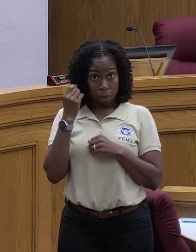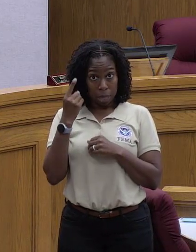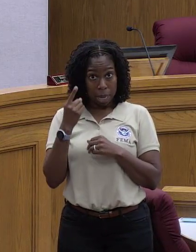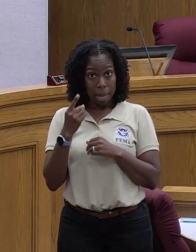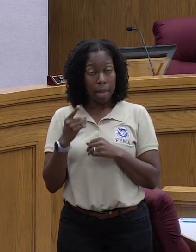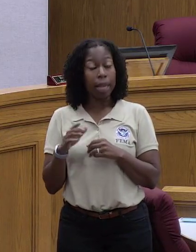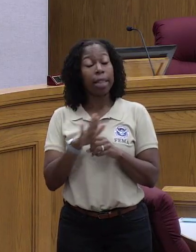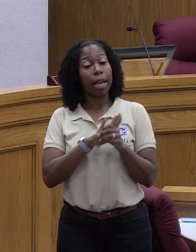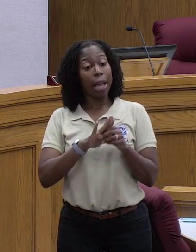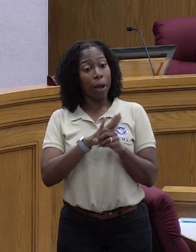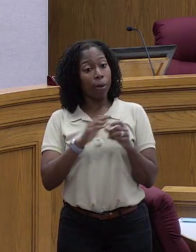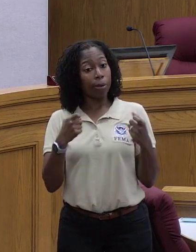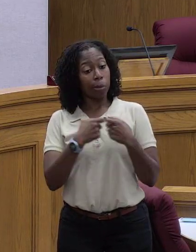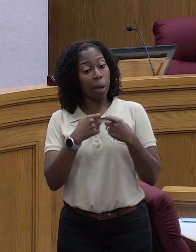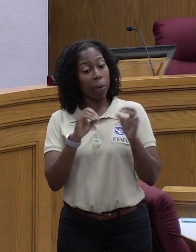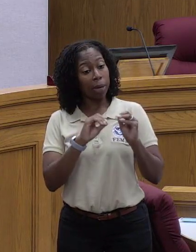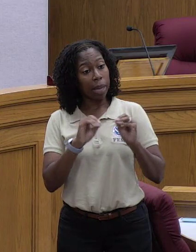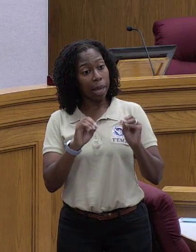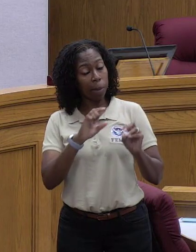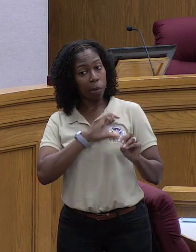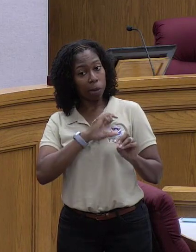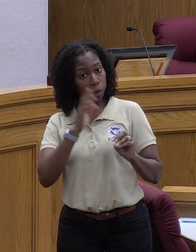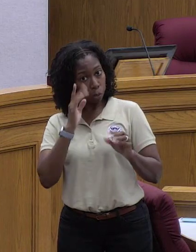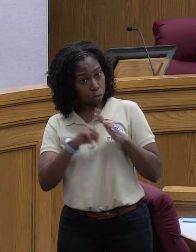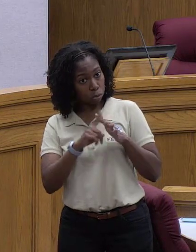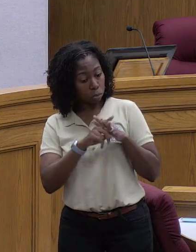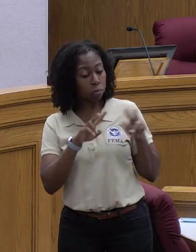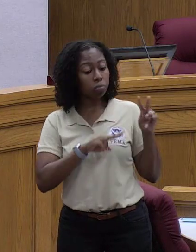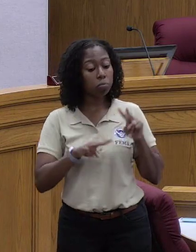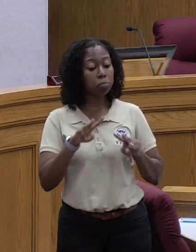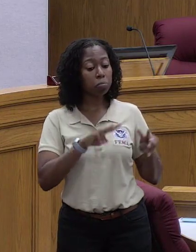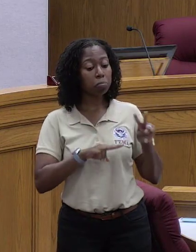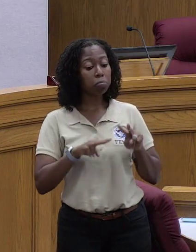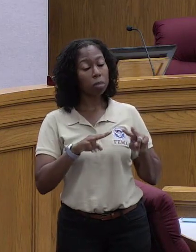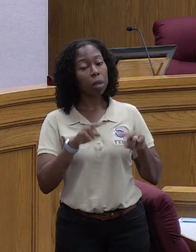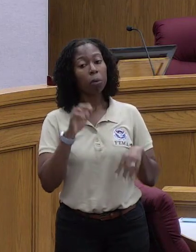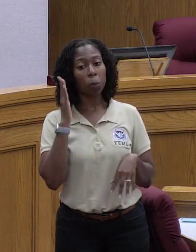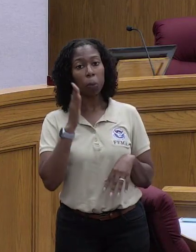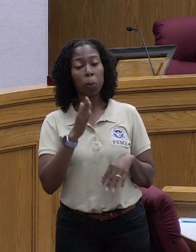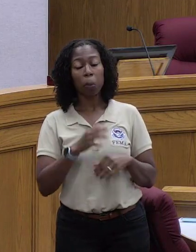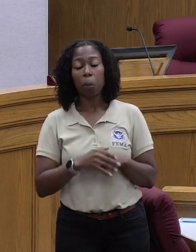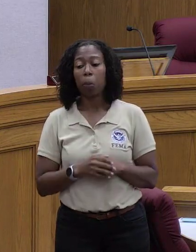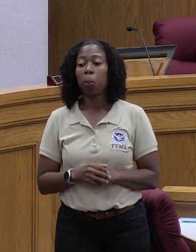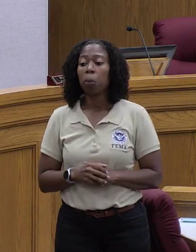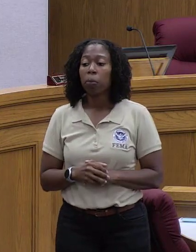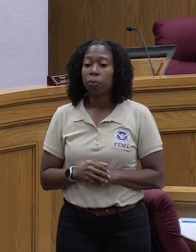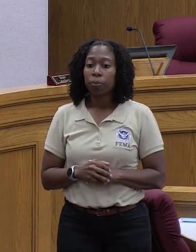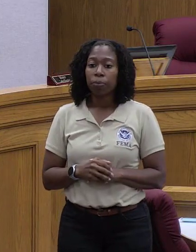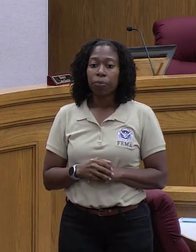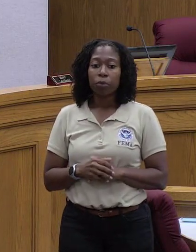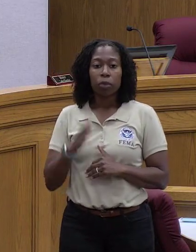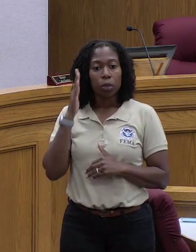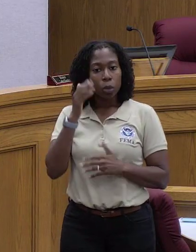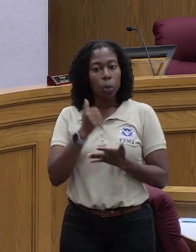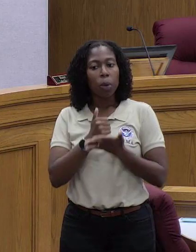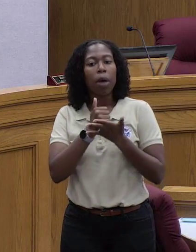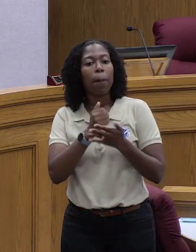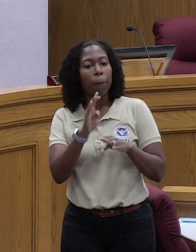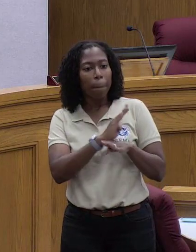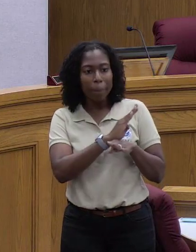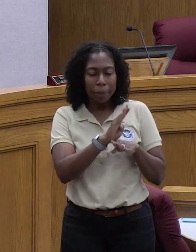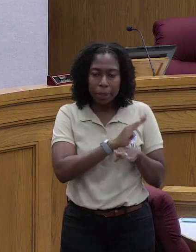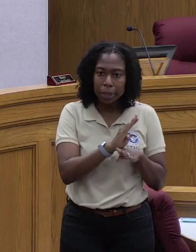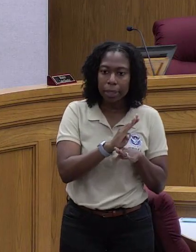power. But we're going to continue to monitor that. But I think this is going to help people, help our businesses. It'll help